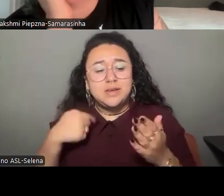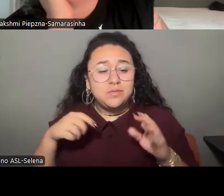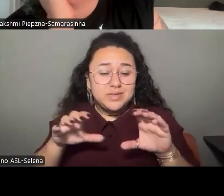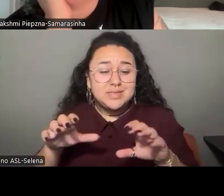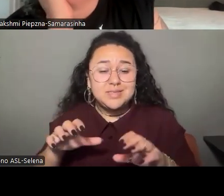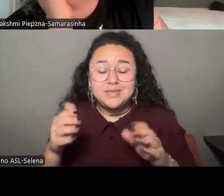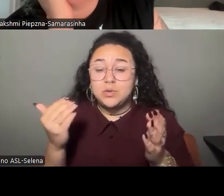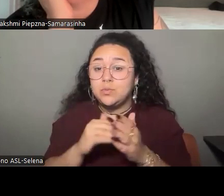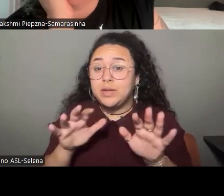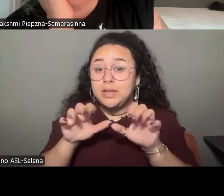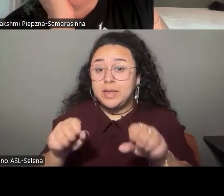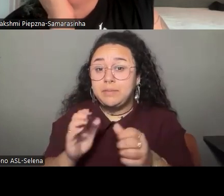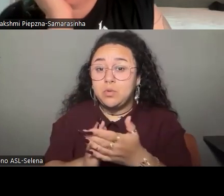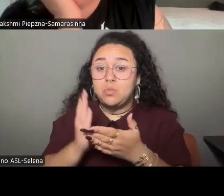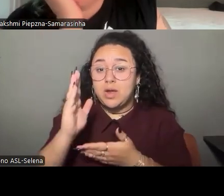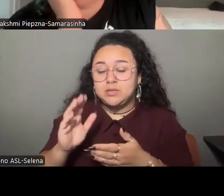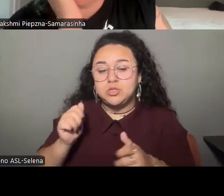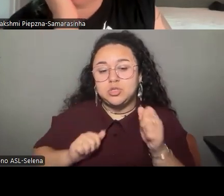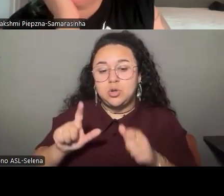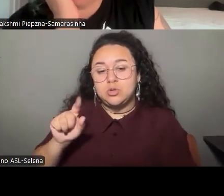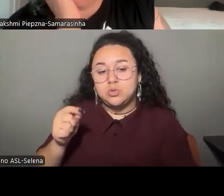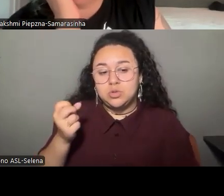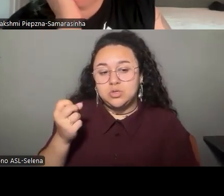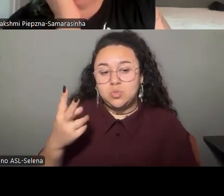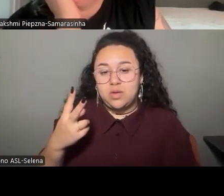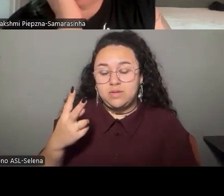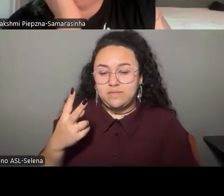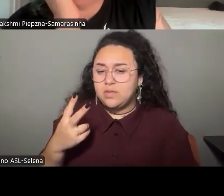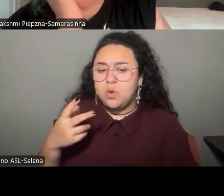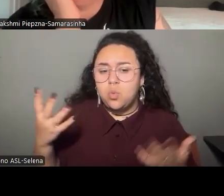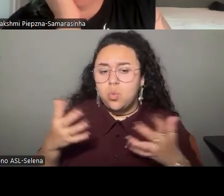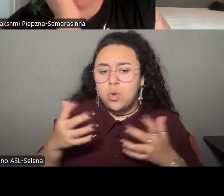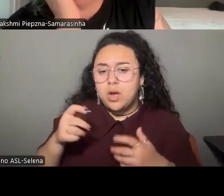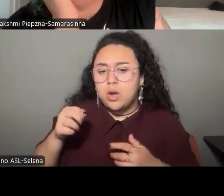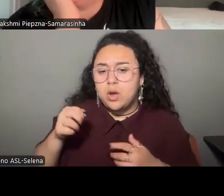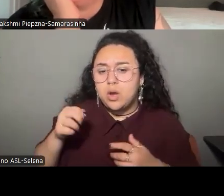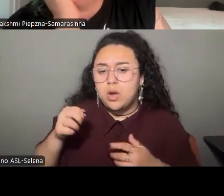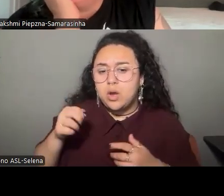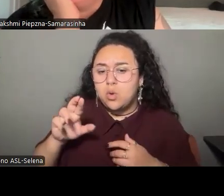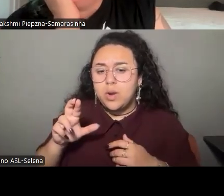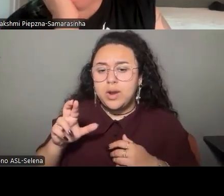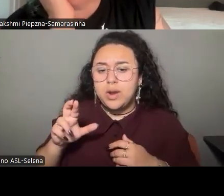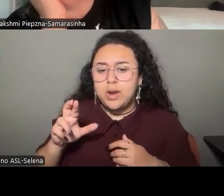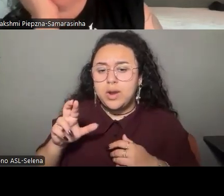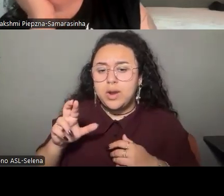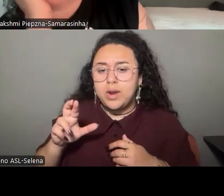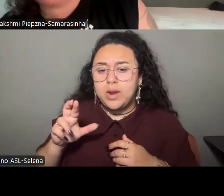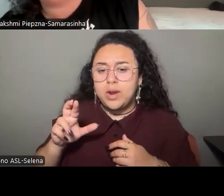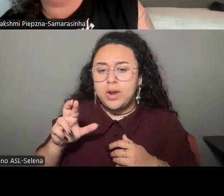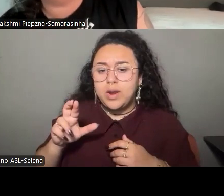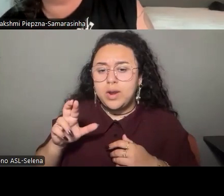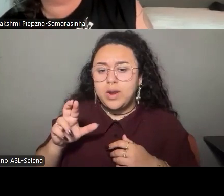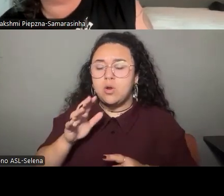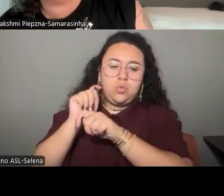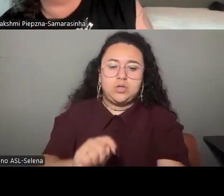did in 2012. That was about, we really were like, what are queer and trans people of color rituals? we use the phrase like